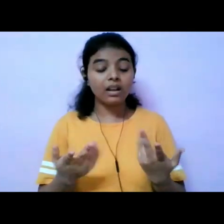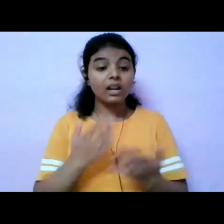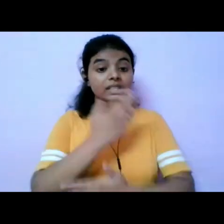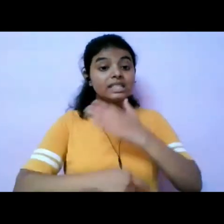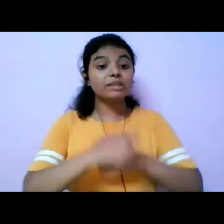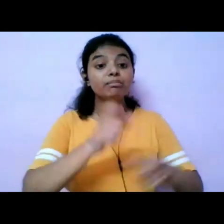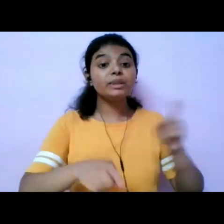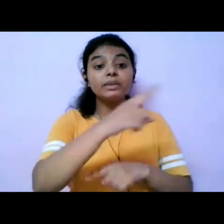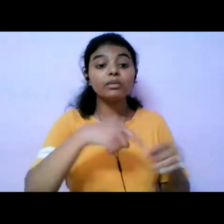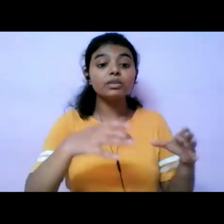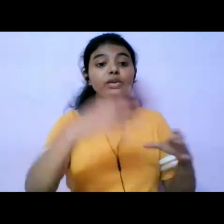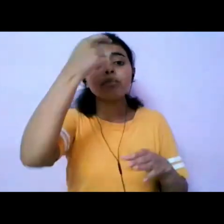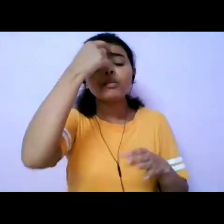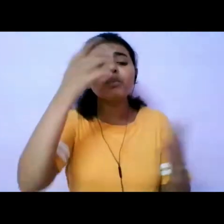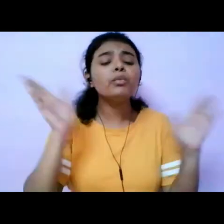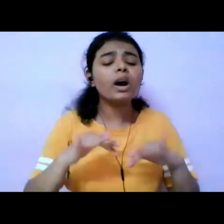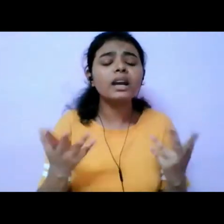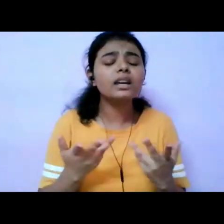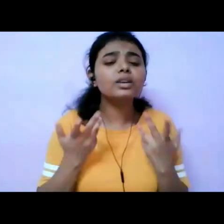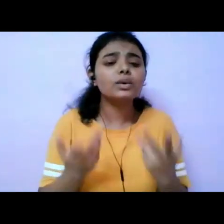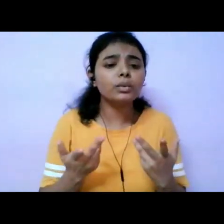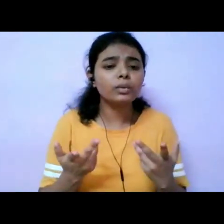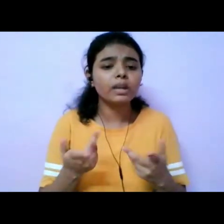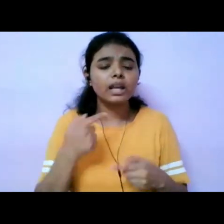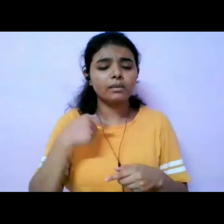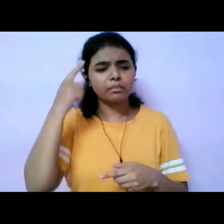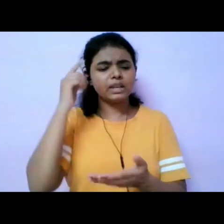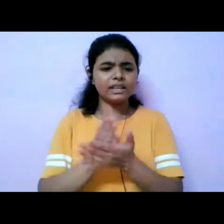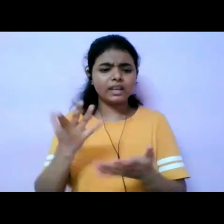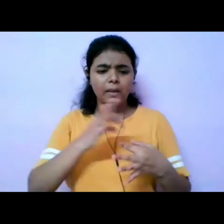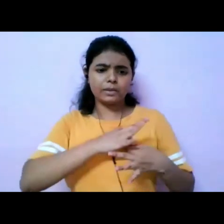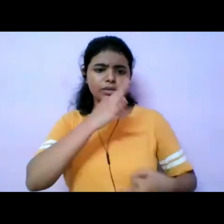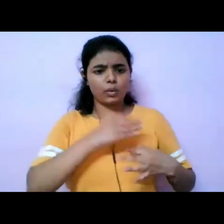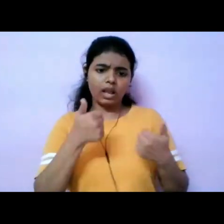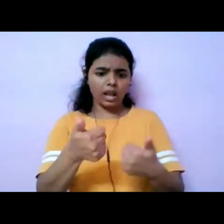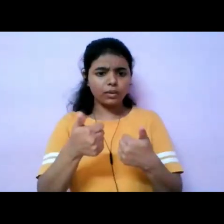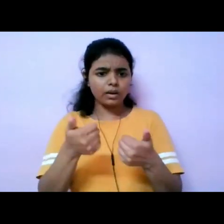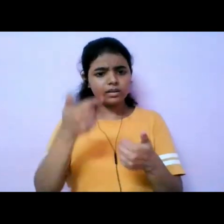body such a problem if we really believe in the superiority of the soul?